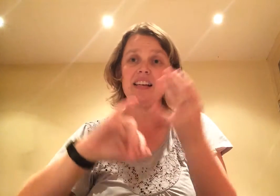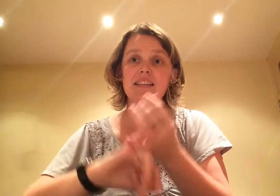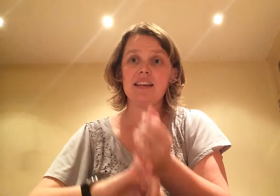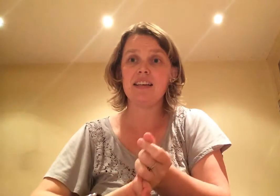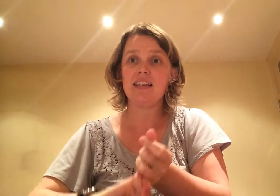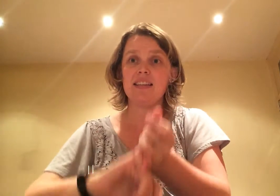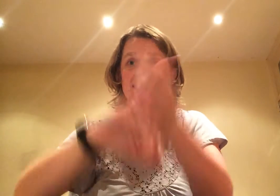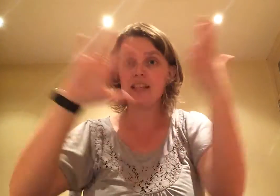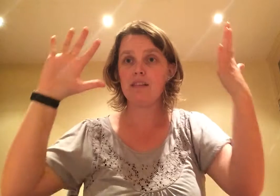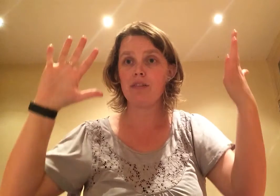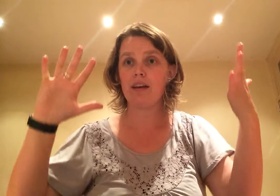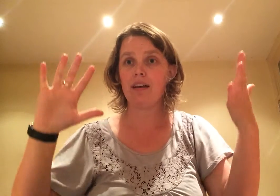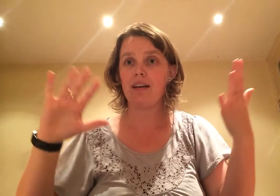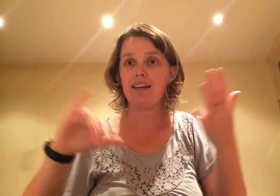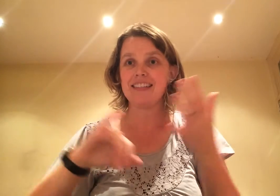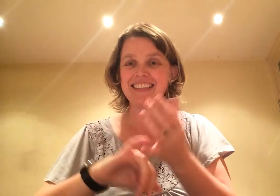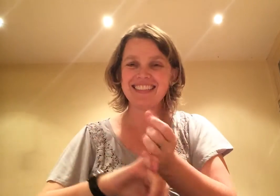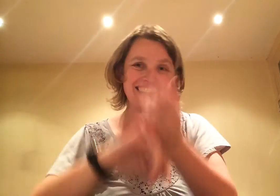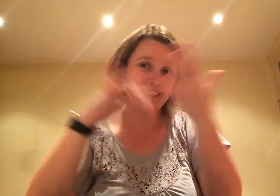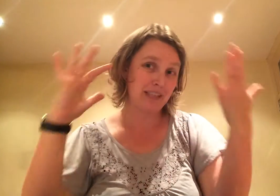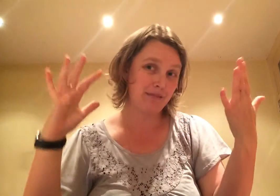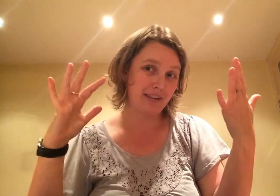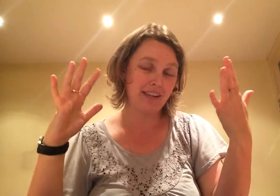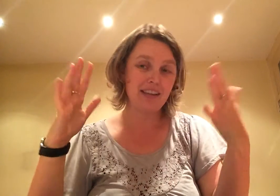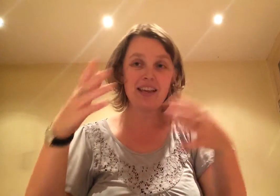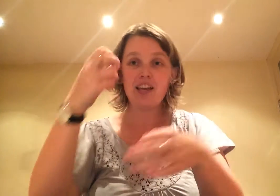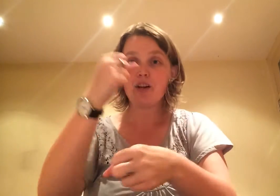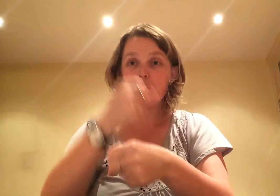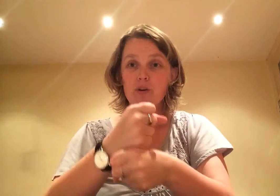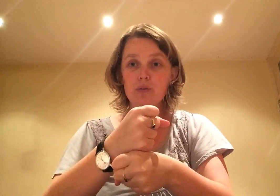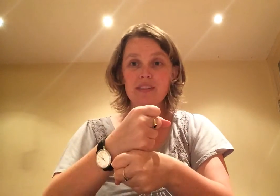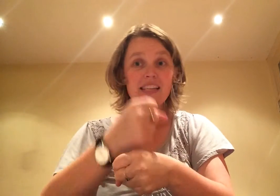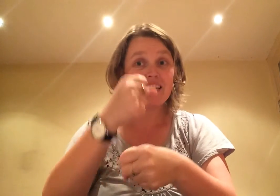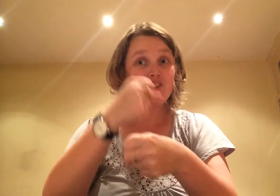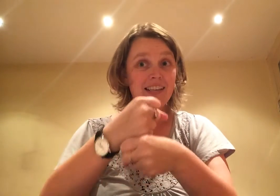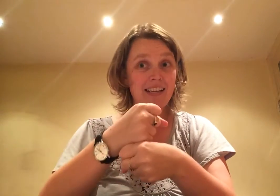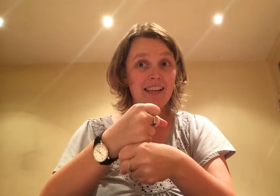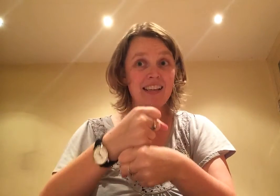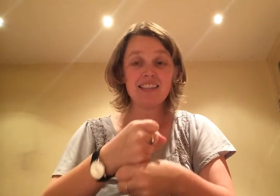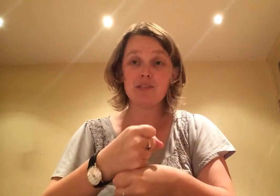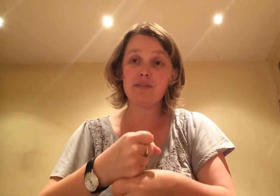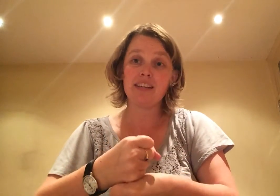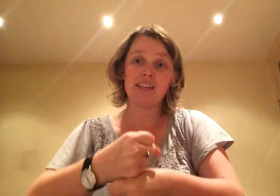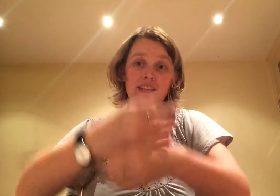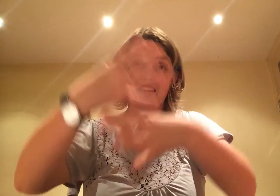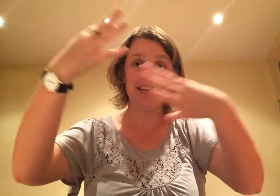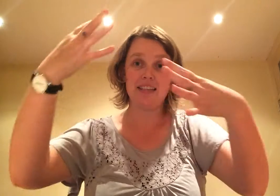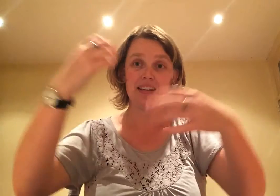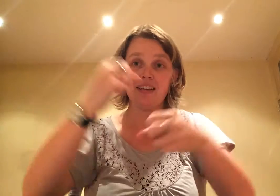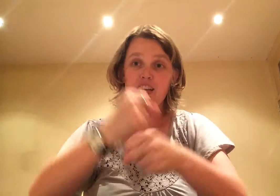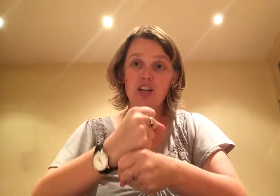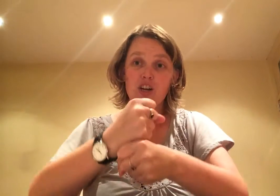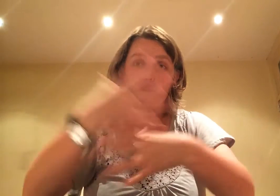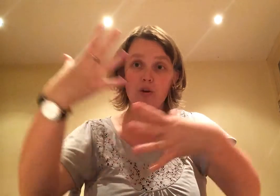glitter. Silver, silver. Gold is the letter G, and it's sort of like a glitter.